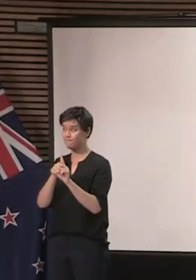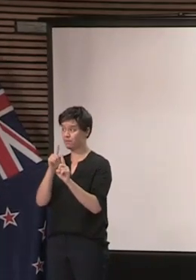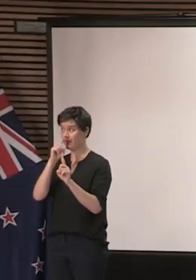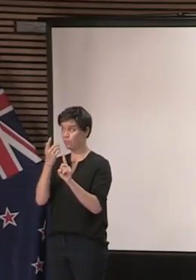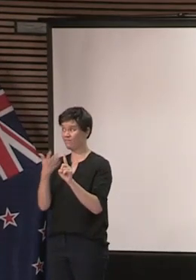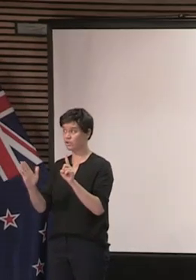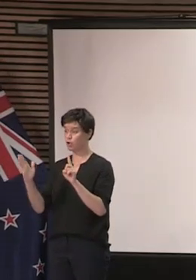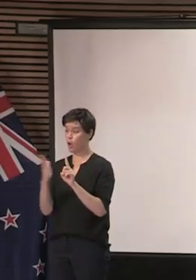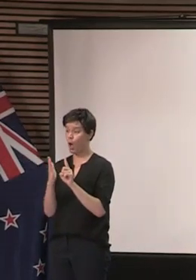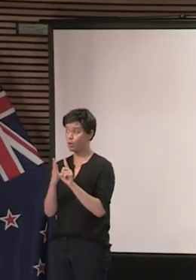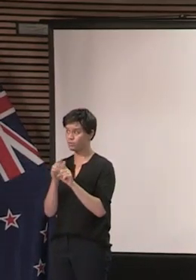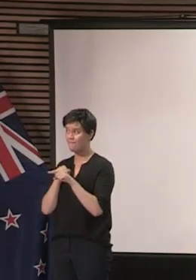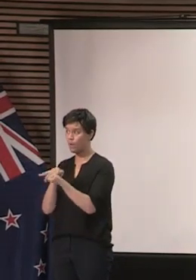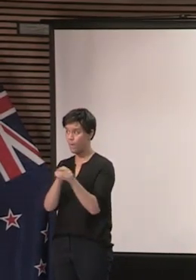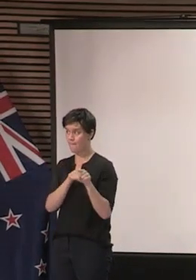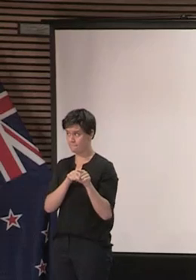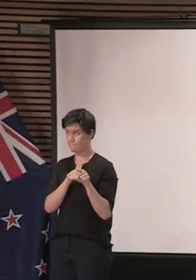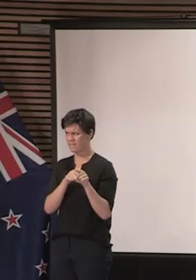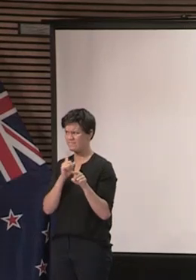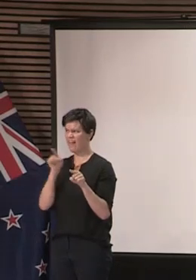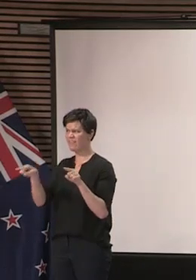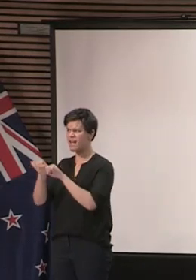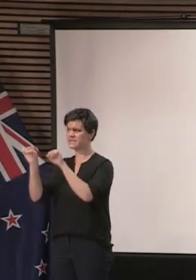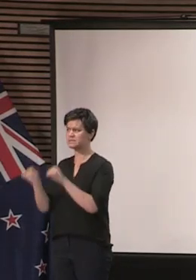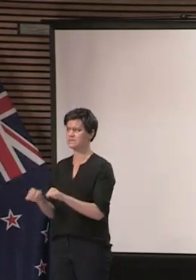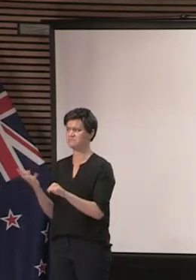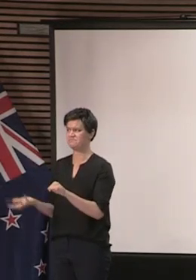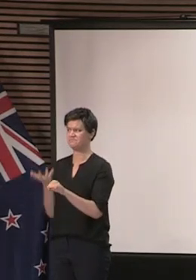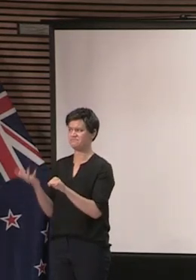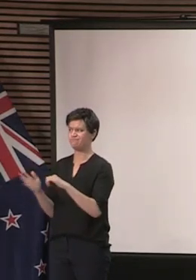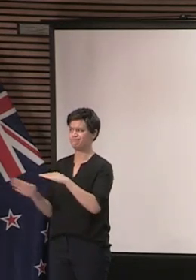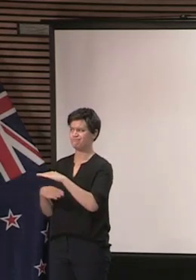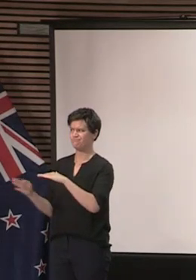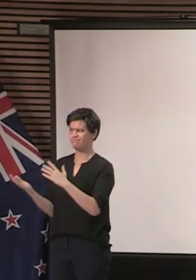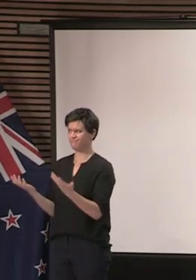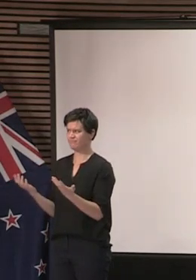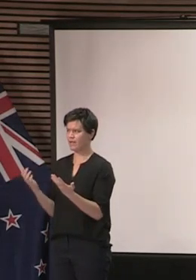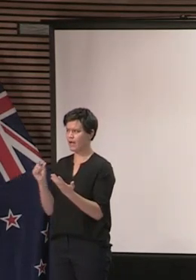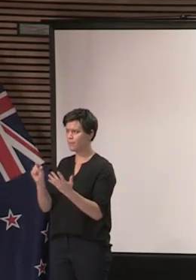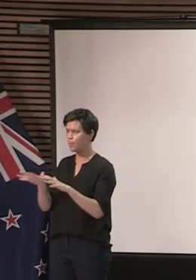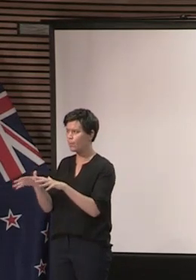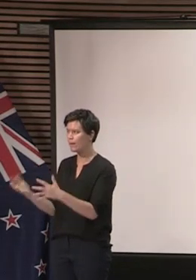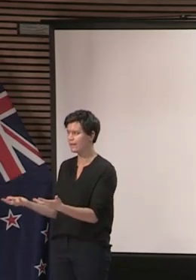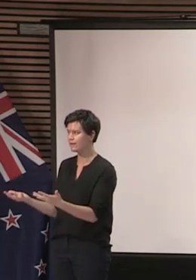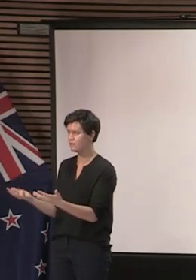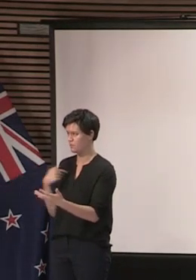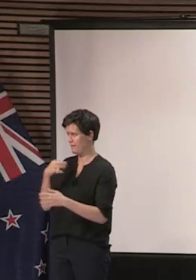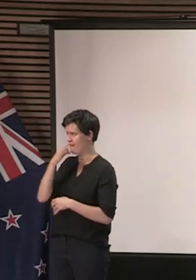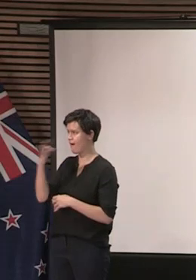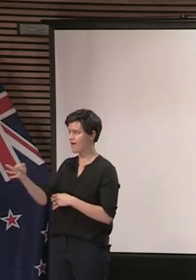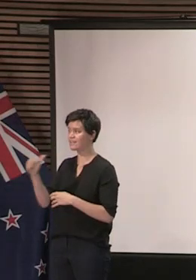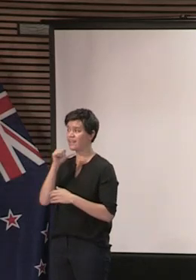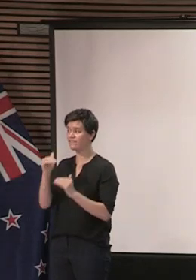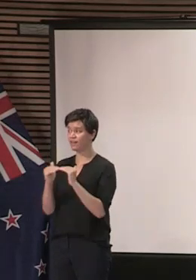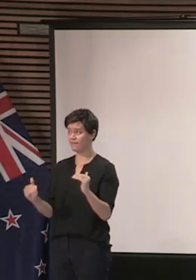in assessing that capacity. Where are we at? Do we know, for example, the average length of time it takes to contact trace under a level 2